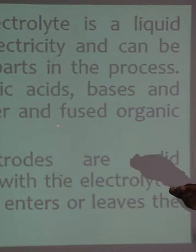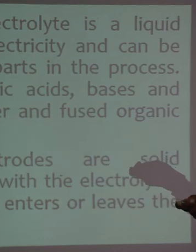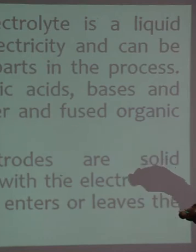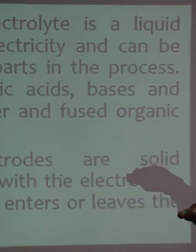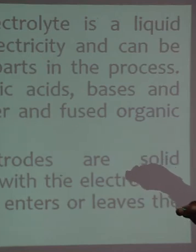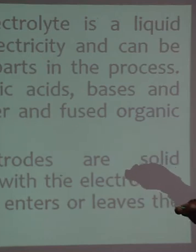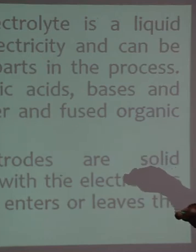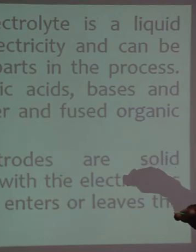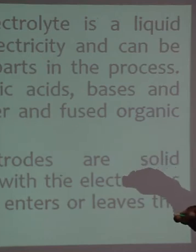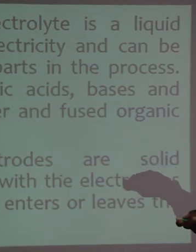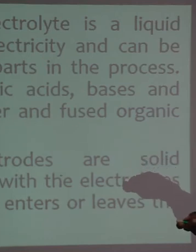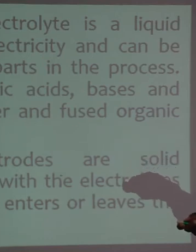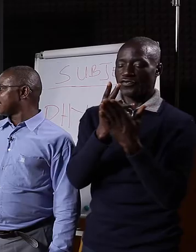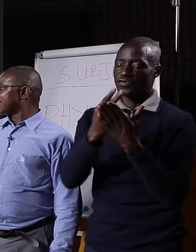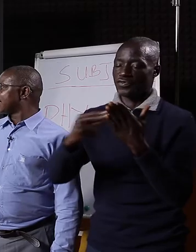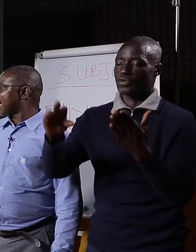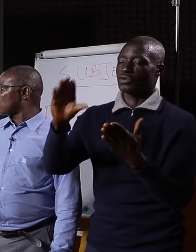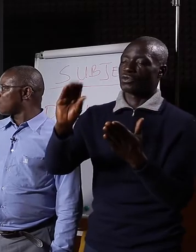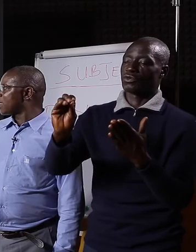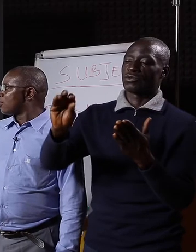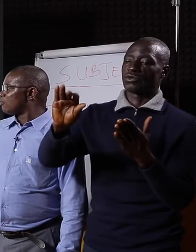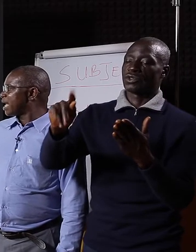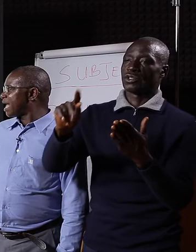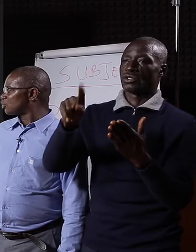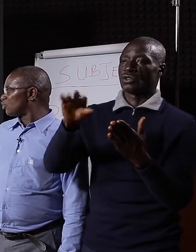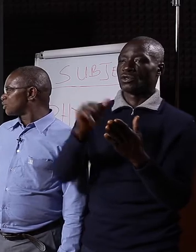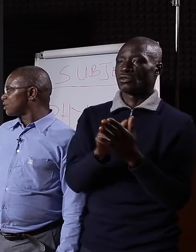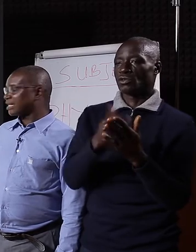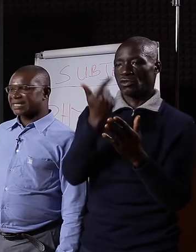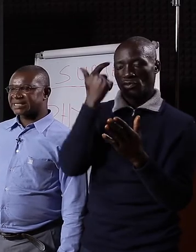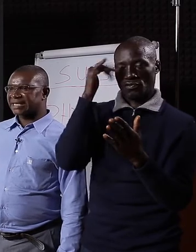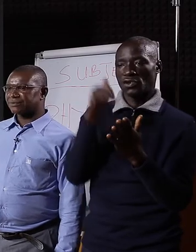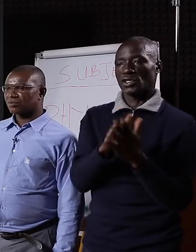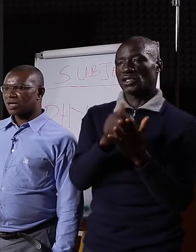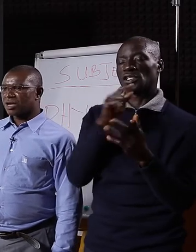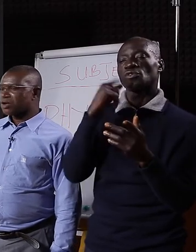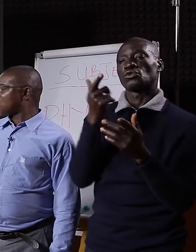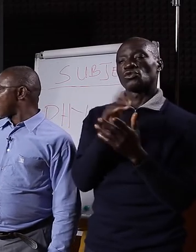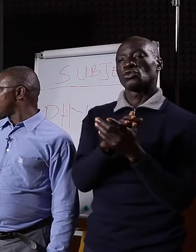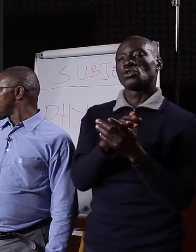then fuse organic compounds. Now, for the electrodes, as I said,